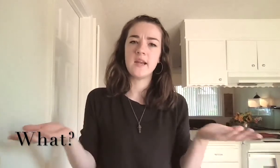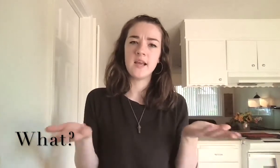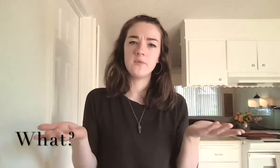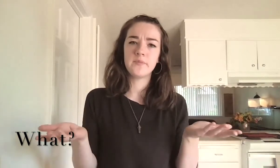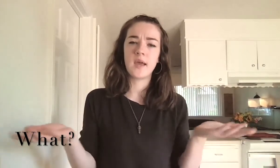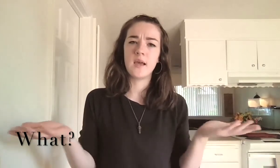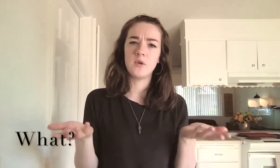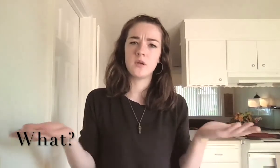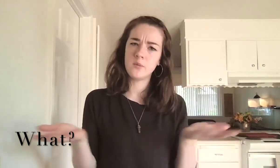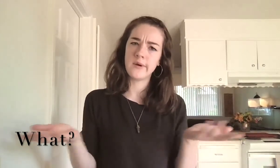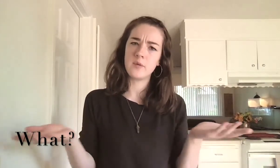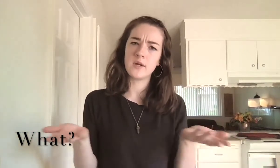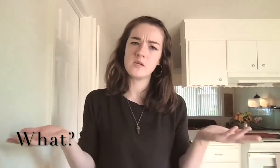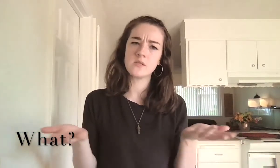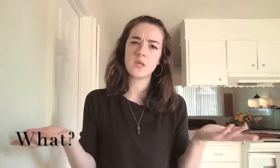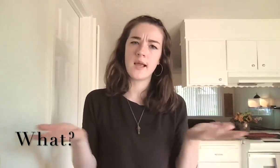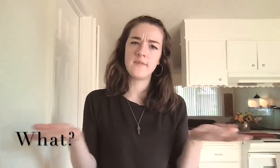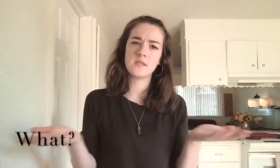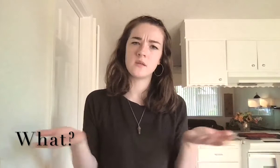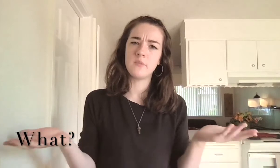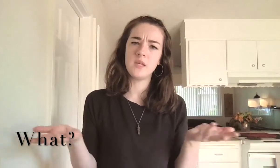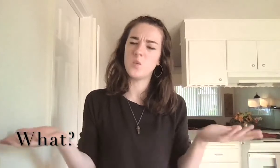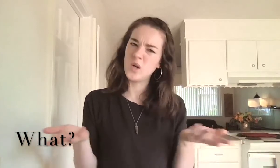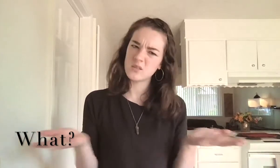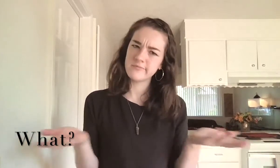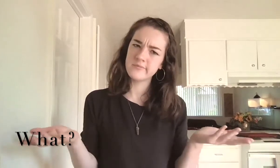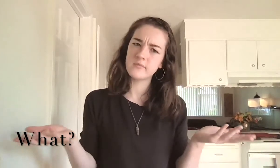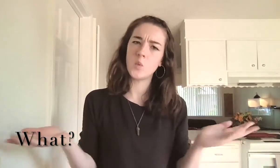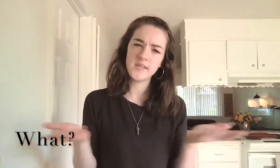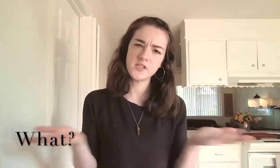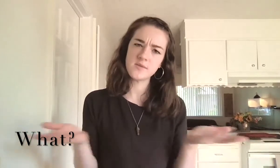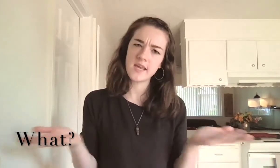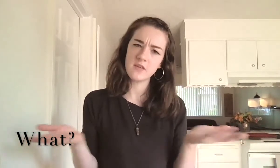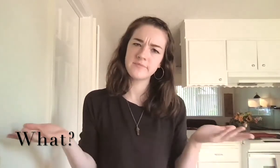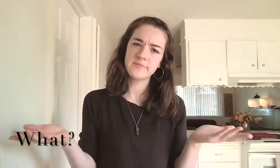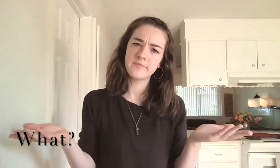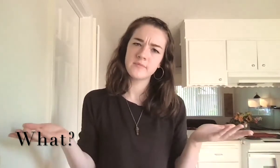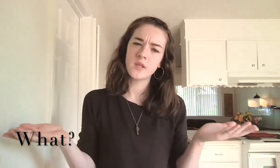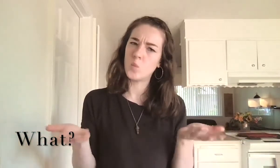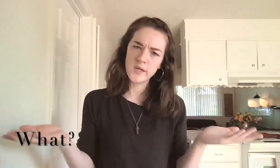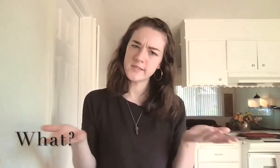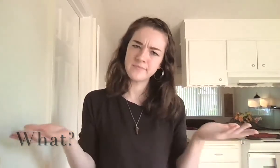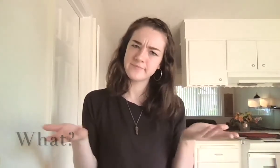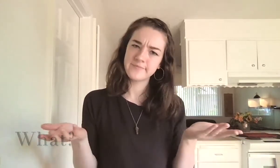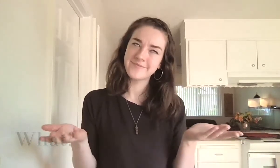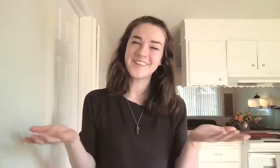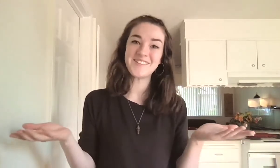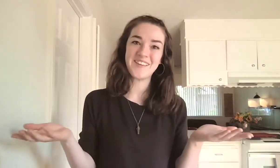out, and we're going to lower our eyebrows, and this is going to be what? What did you say? What? So yeah, this